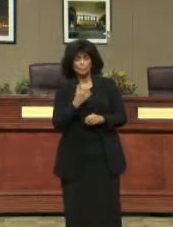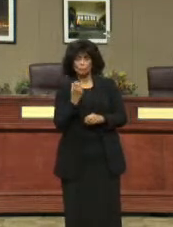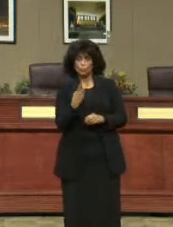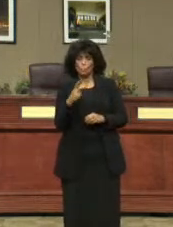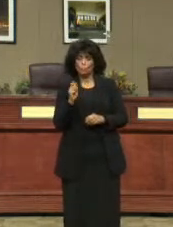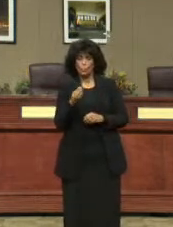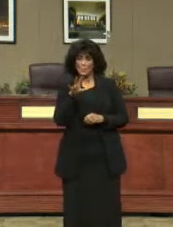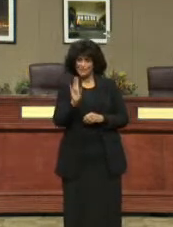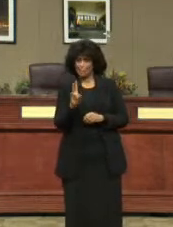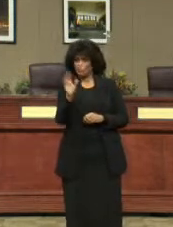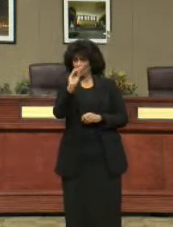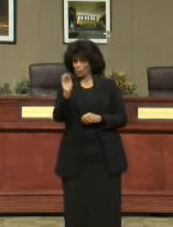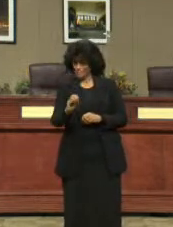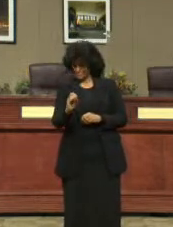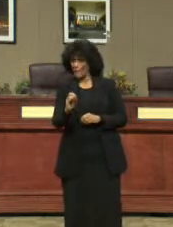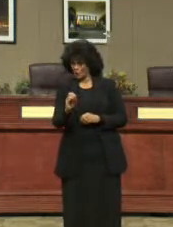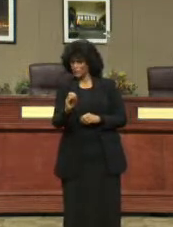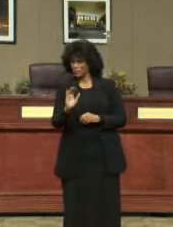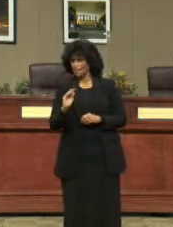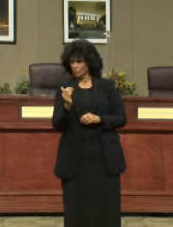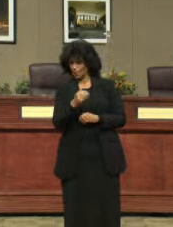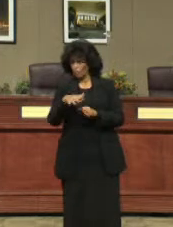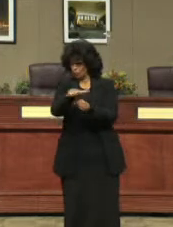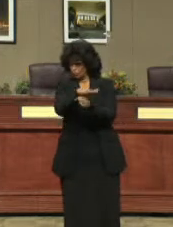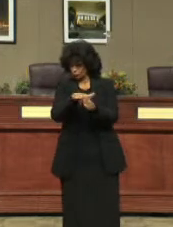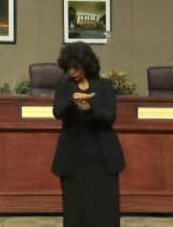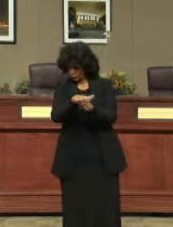slightly down from the